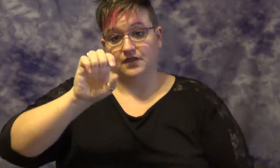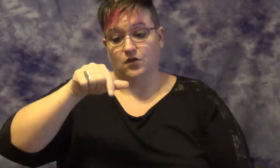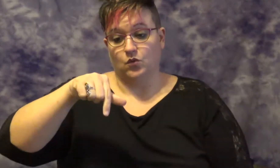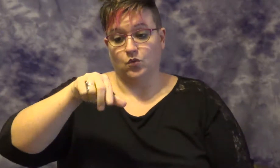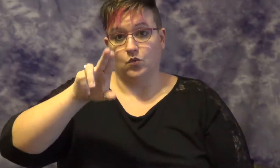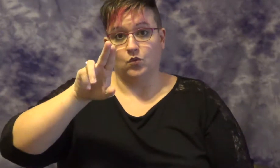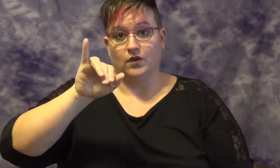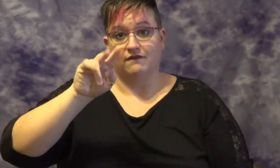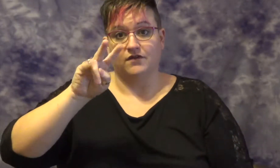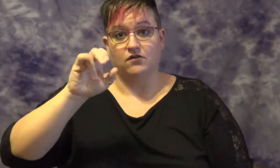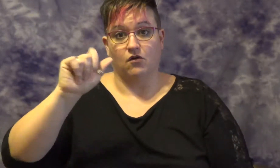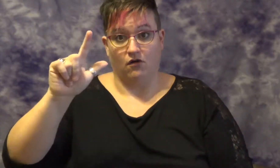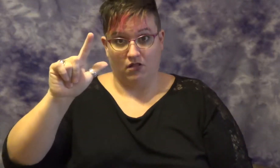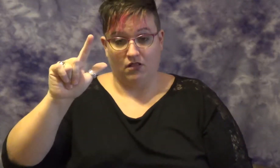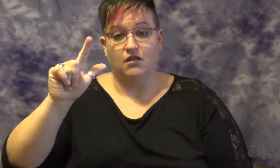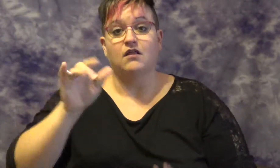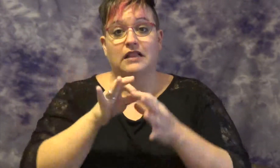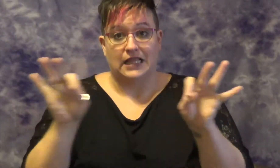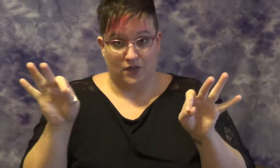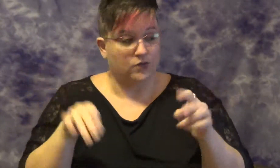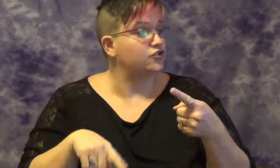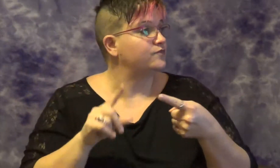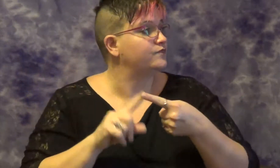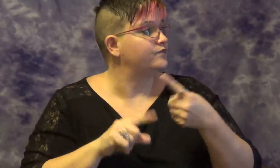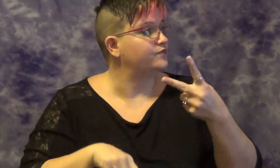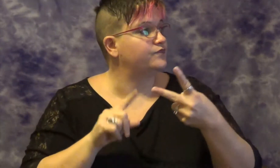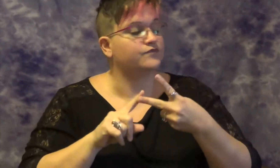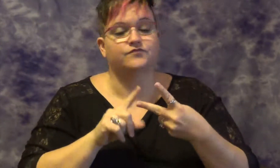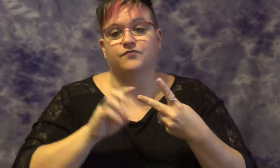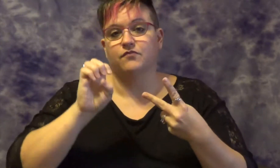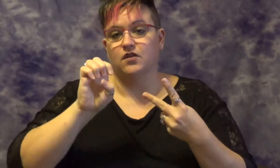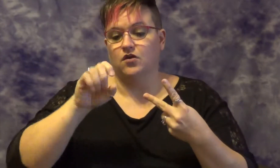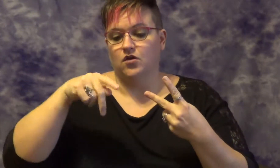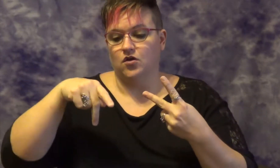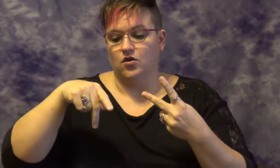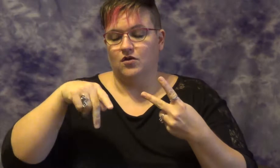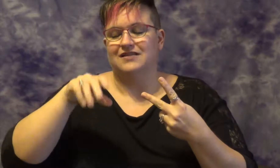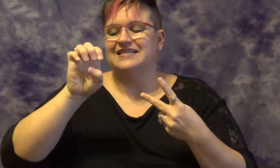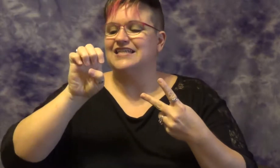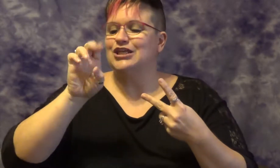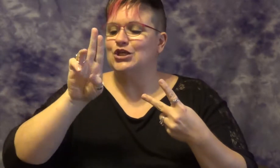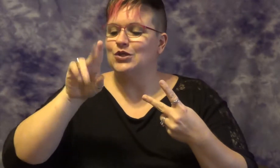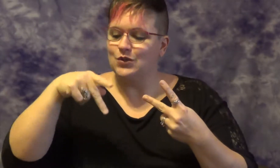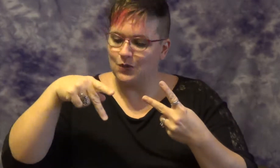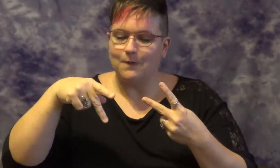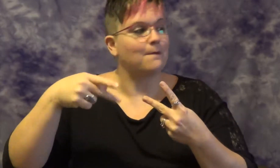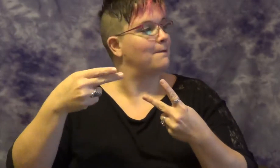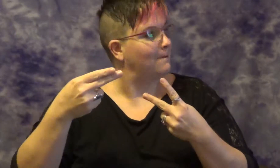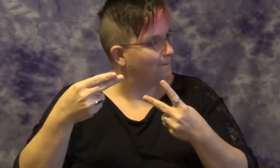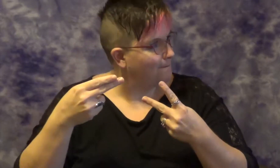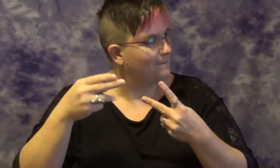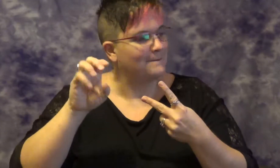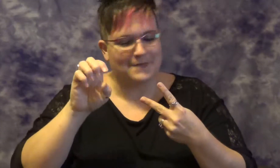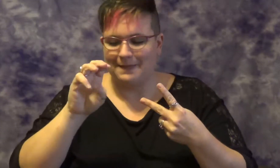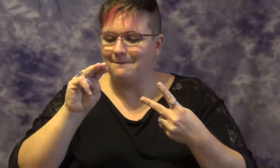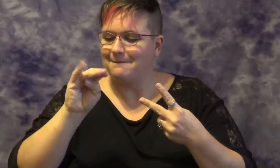things how it should be. We use things like ill-equivocal language. We use